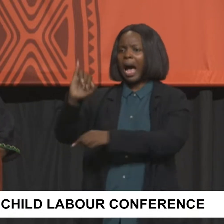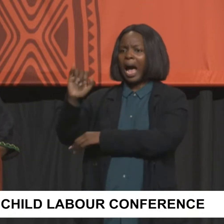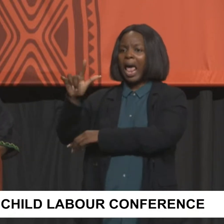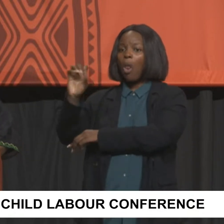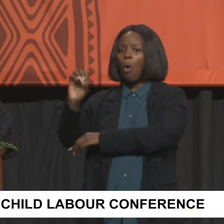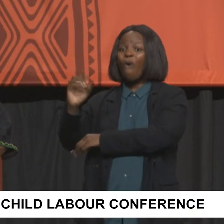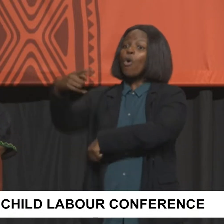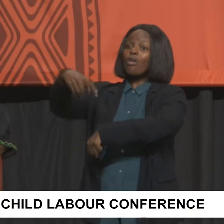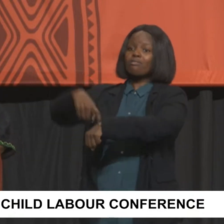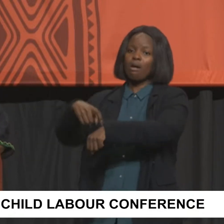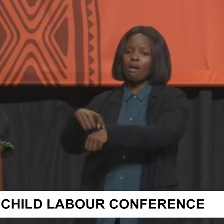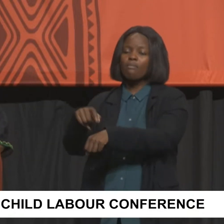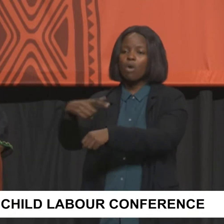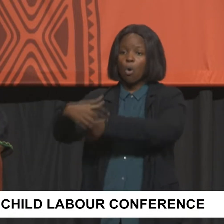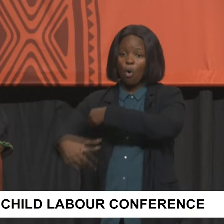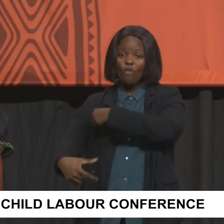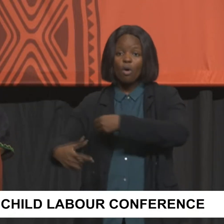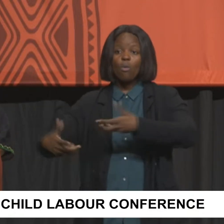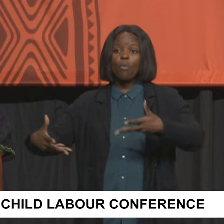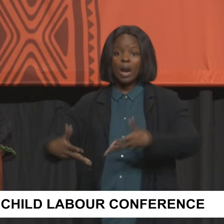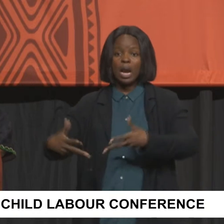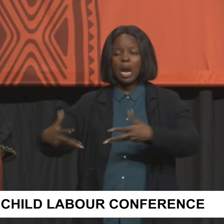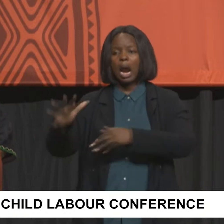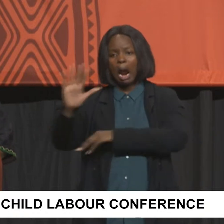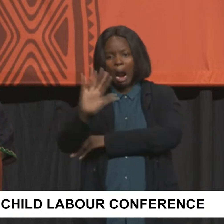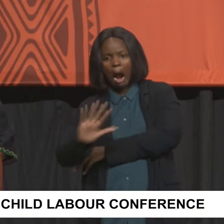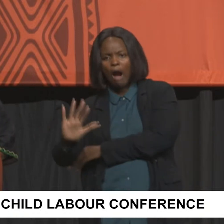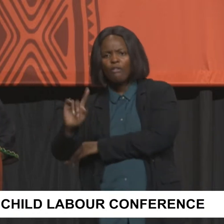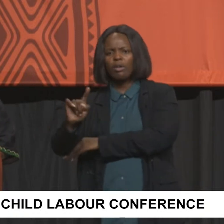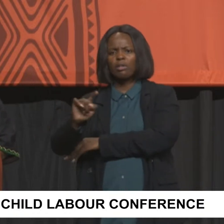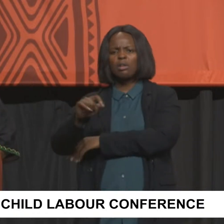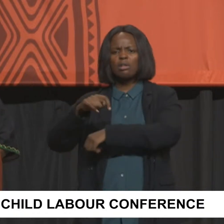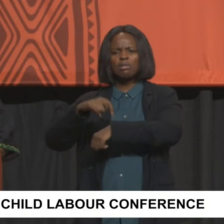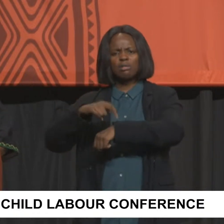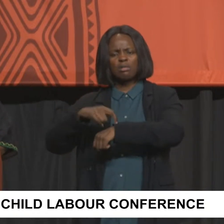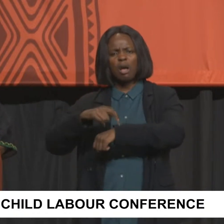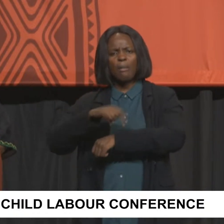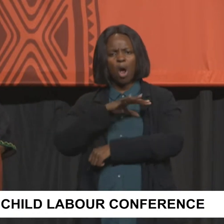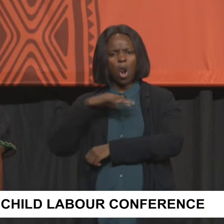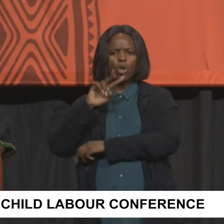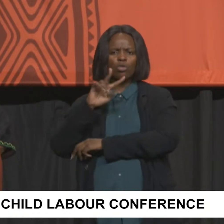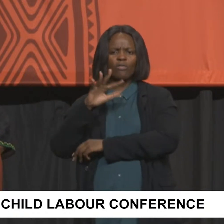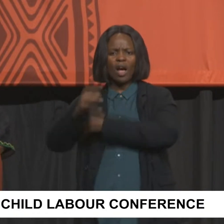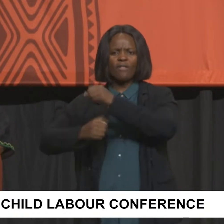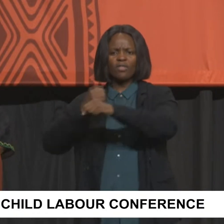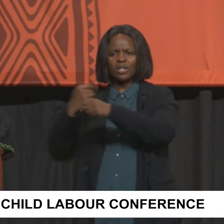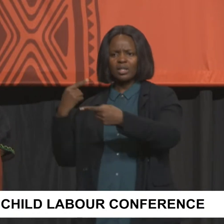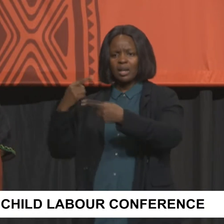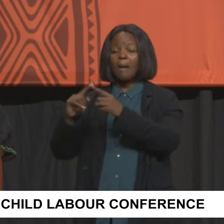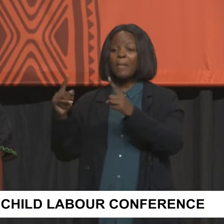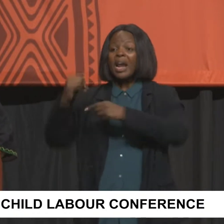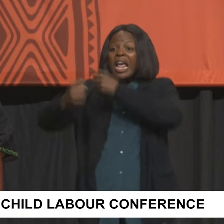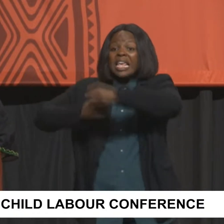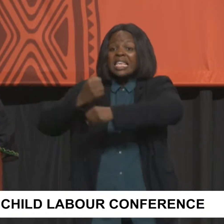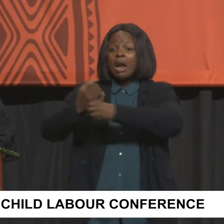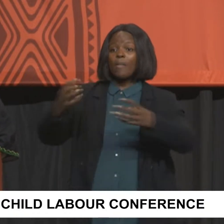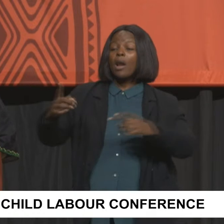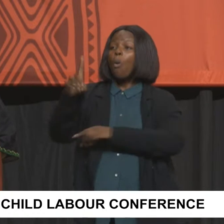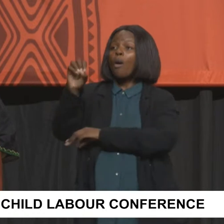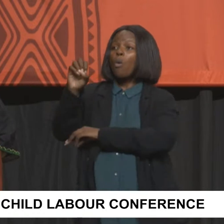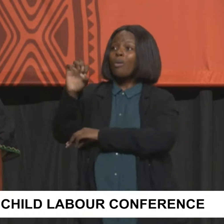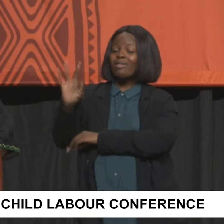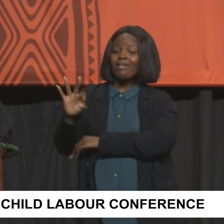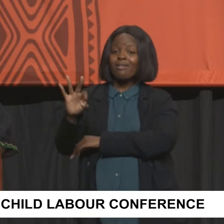time that this conference is held here, and in the past 25 years, but out of 103 years, is the first time that